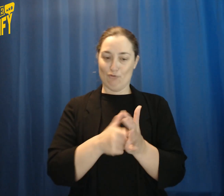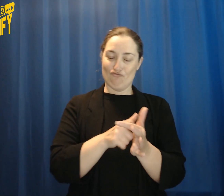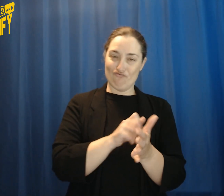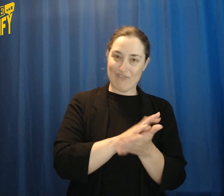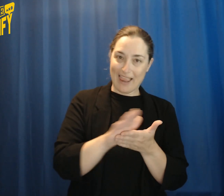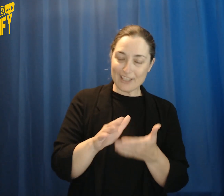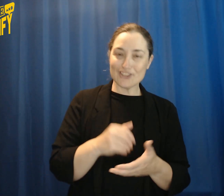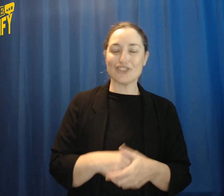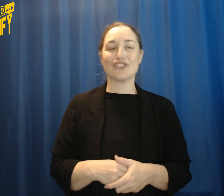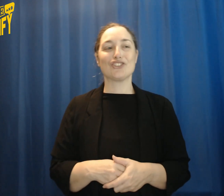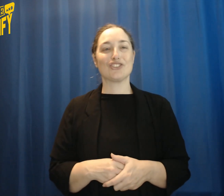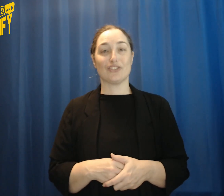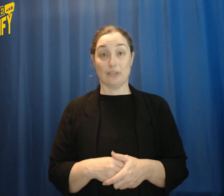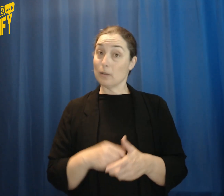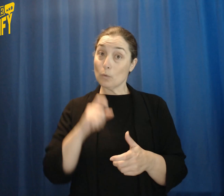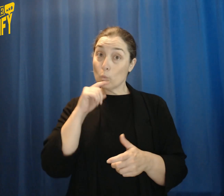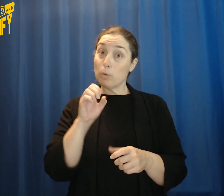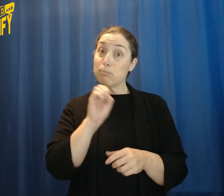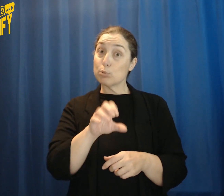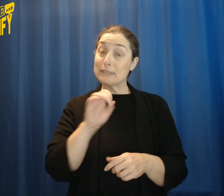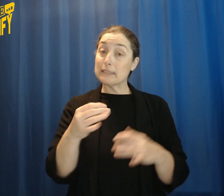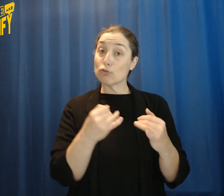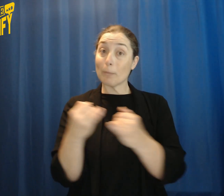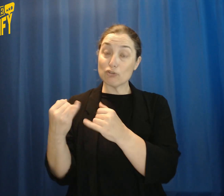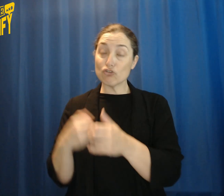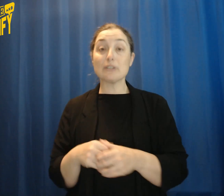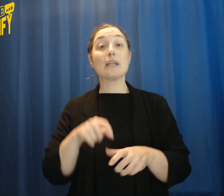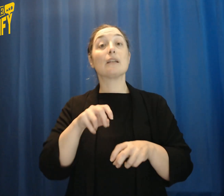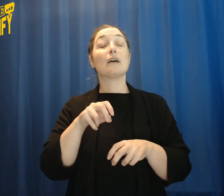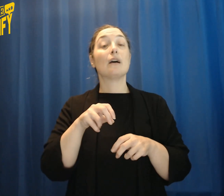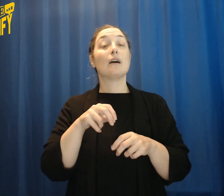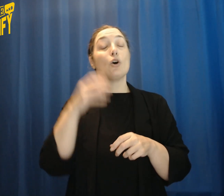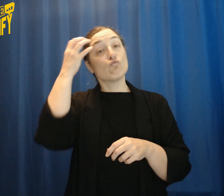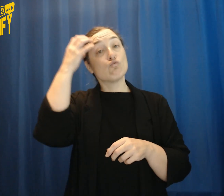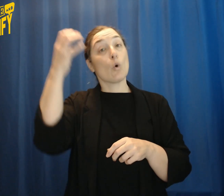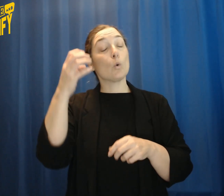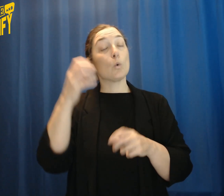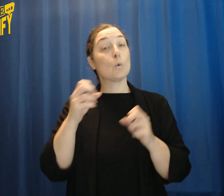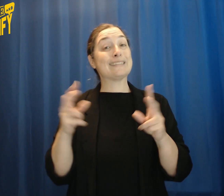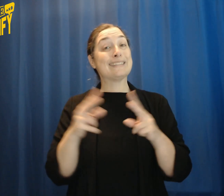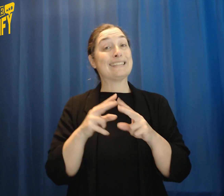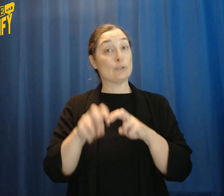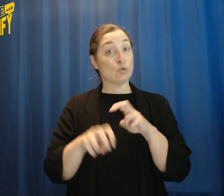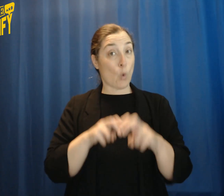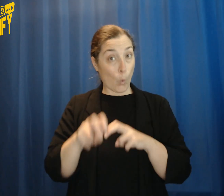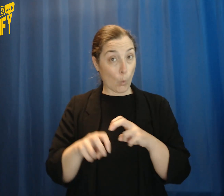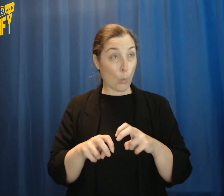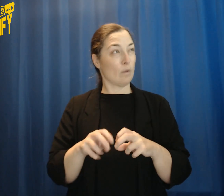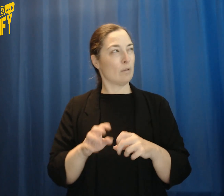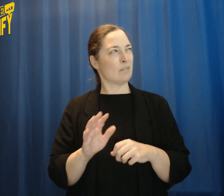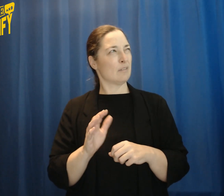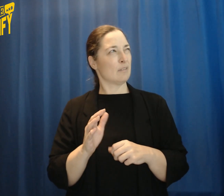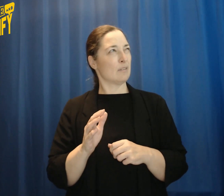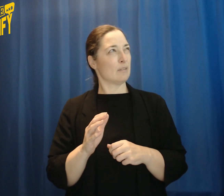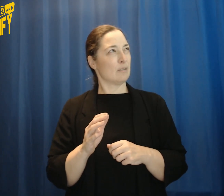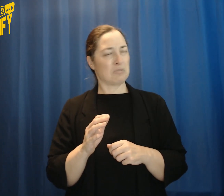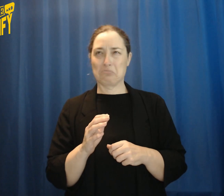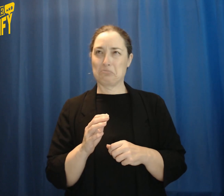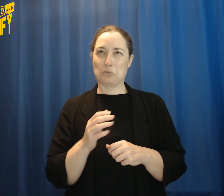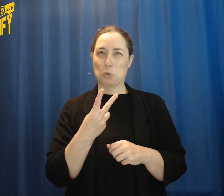in like all the shows and then the Royal Sydney show comes up. I think it was about 2007 or 8. Anyway, this is